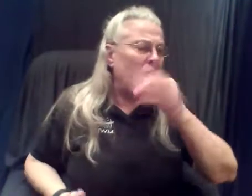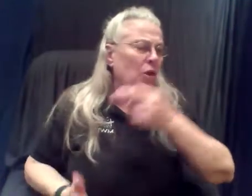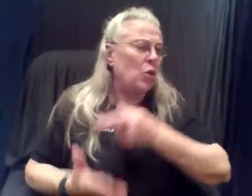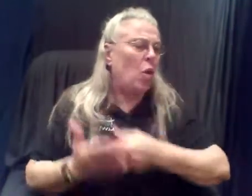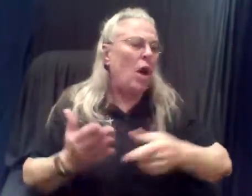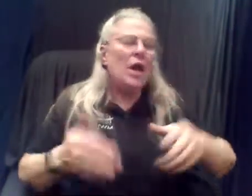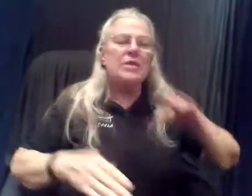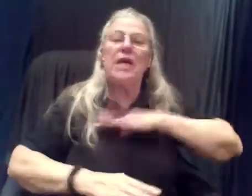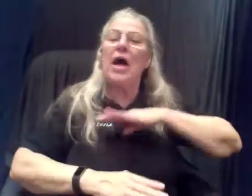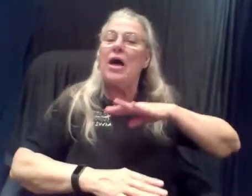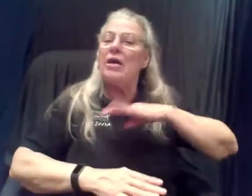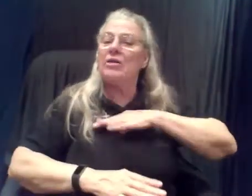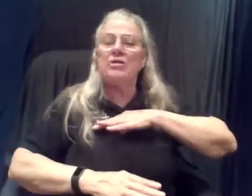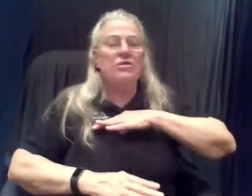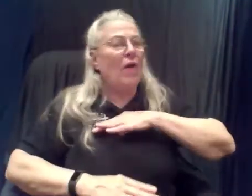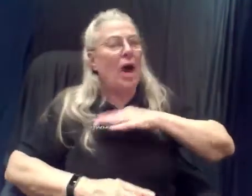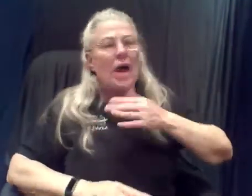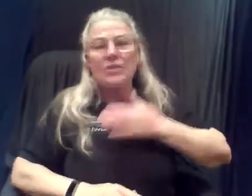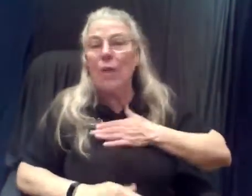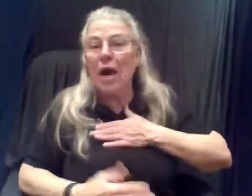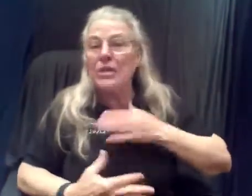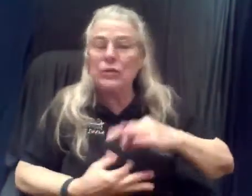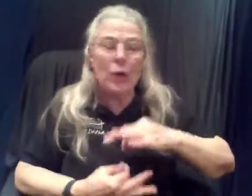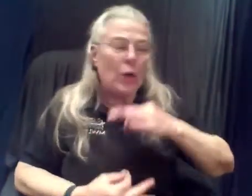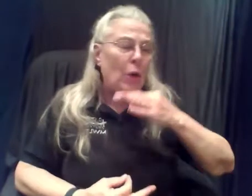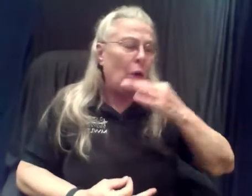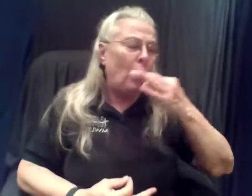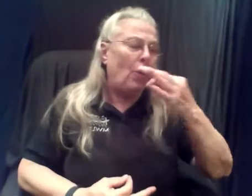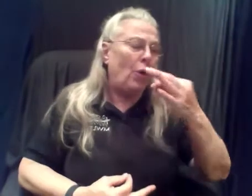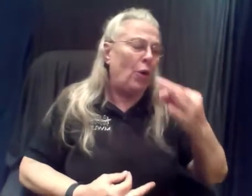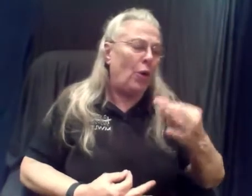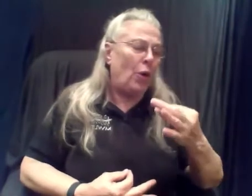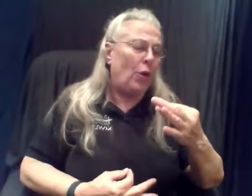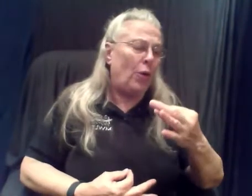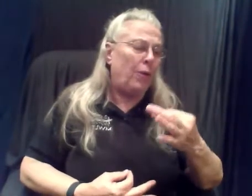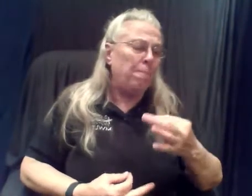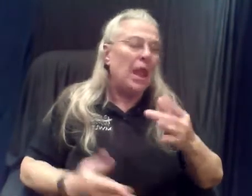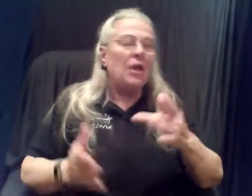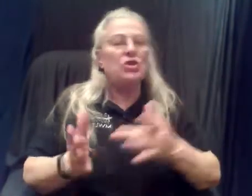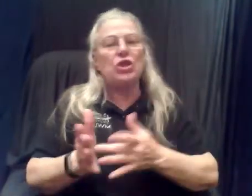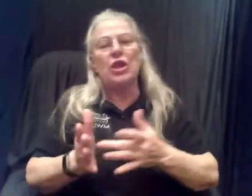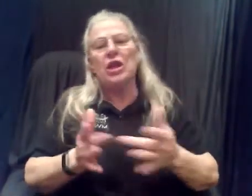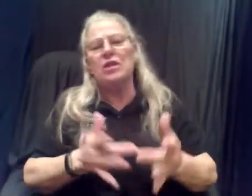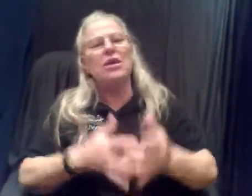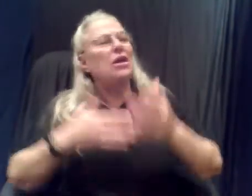what satisfies my soul.